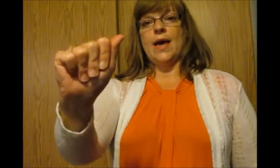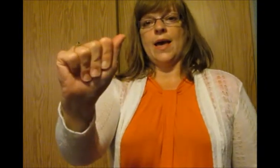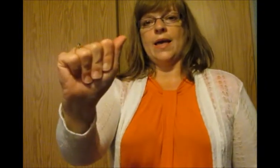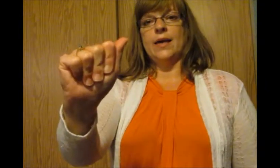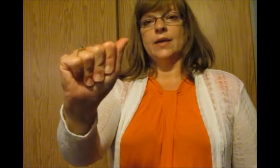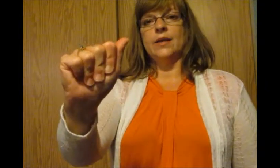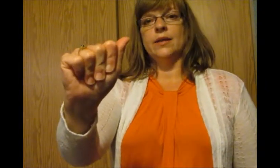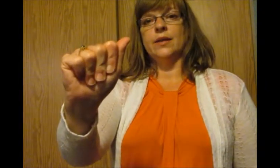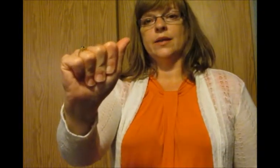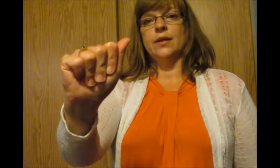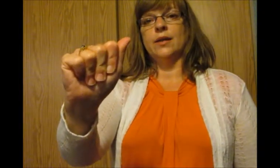A,